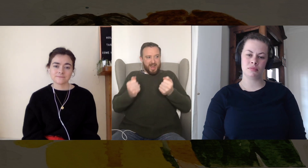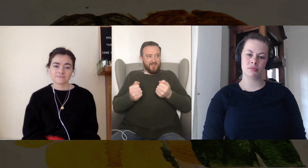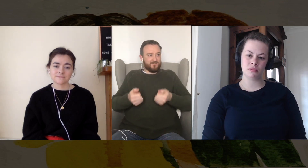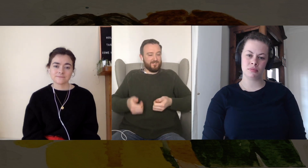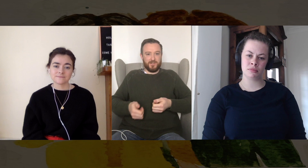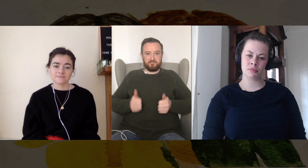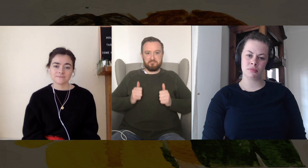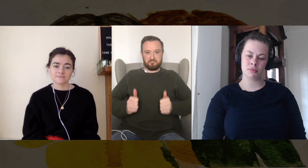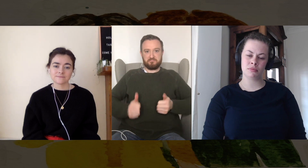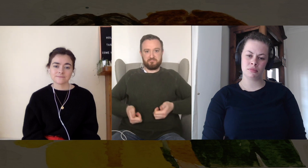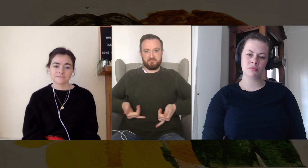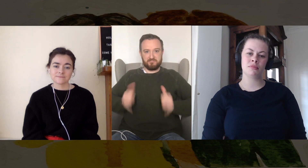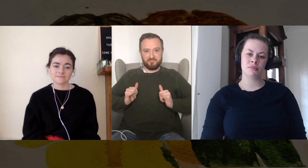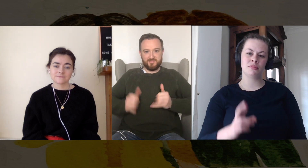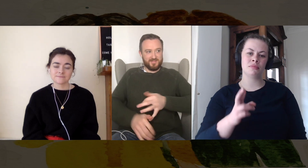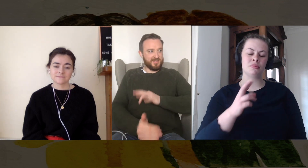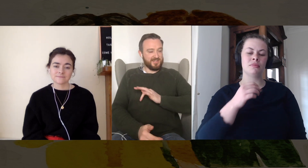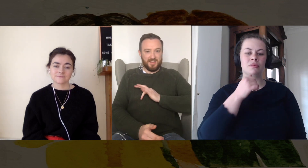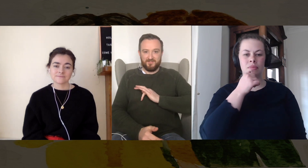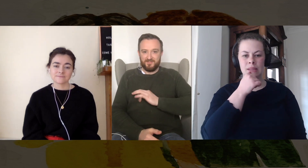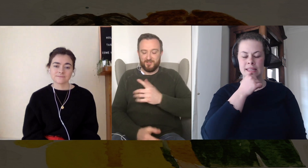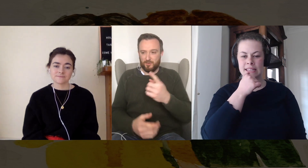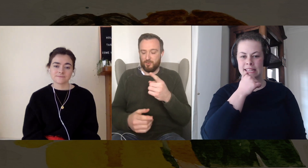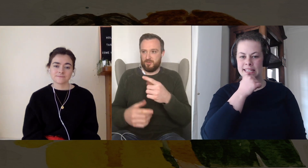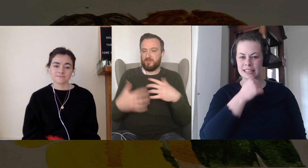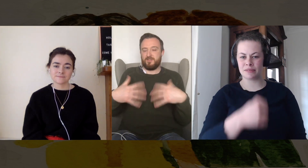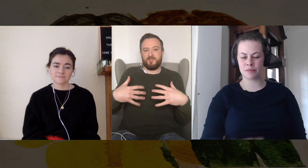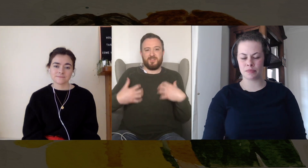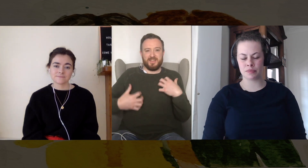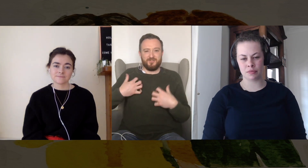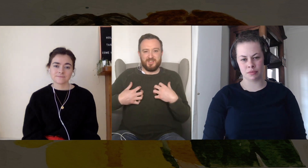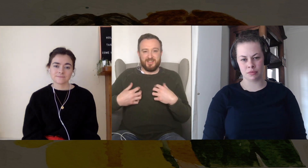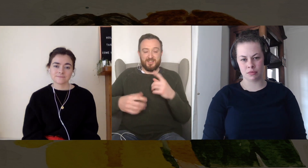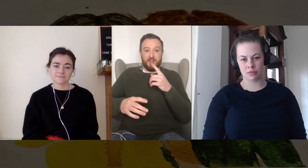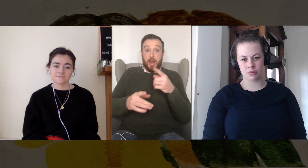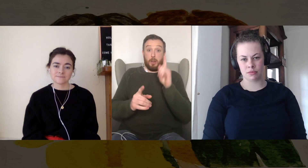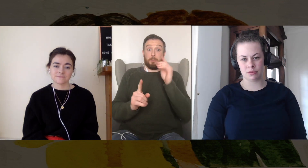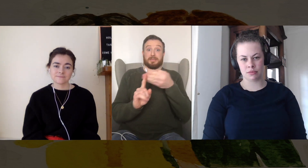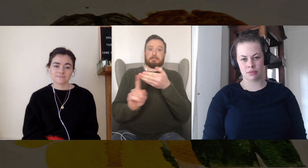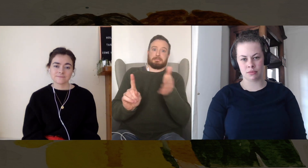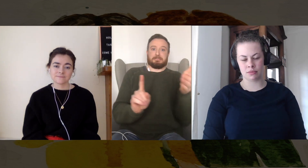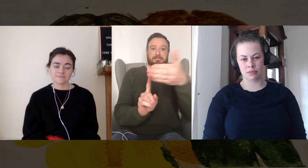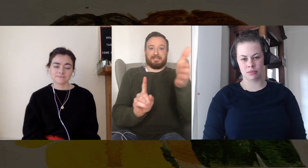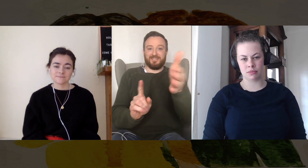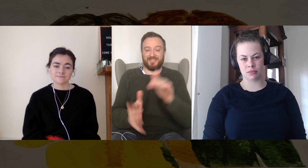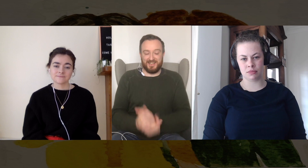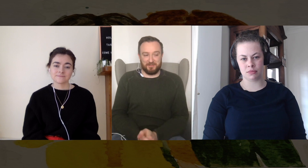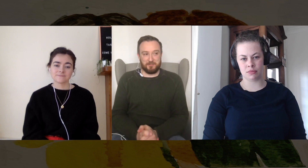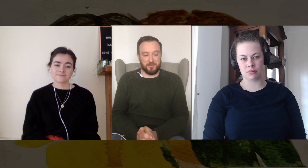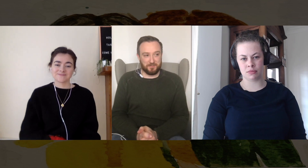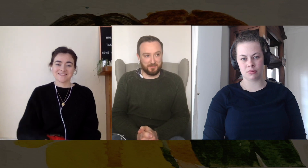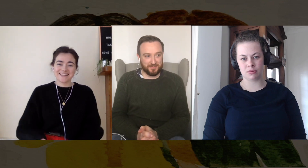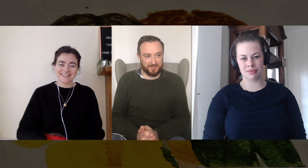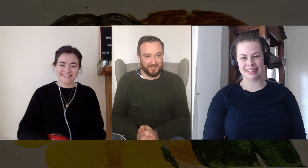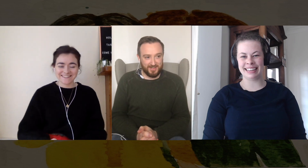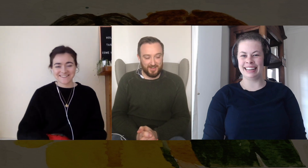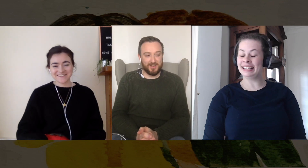this at all, when you have it in the purest form when you're born. Yeah. And I think that's fascinating.